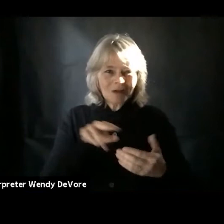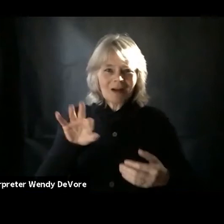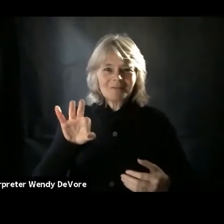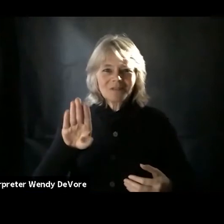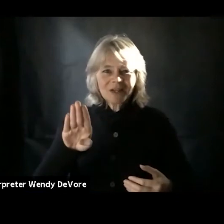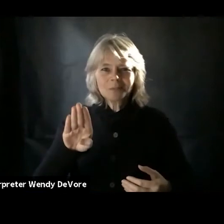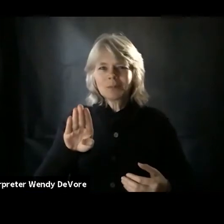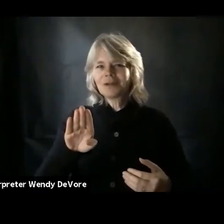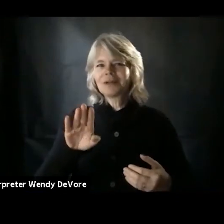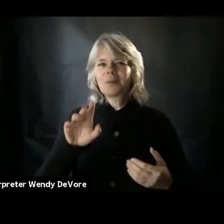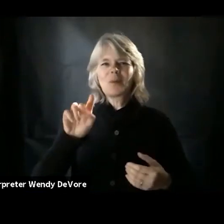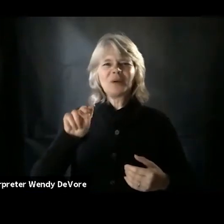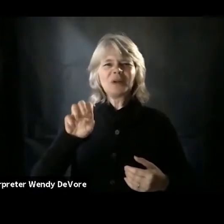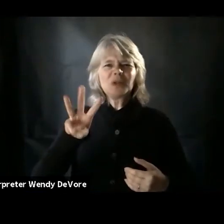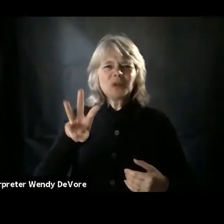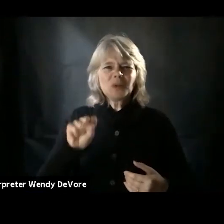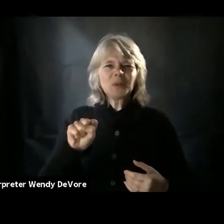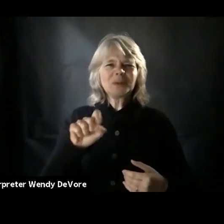news.